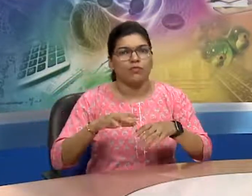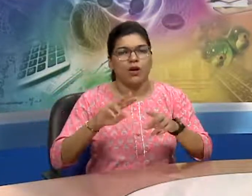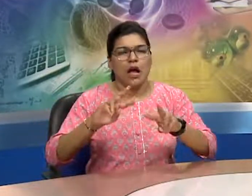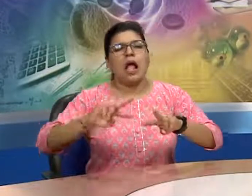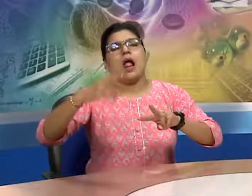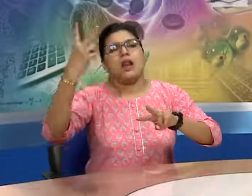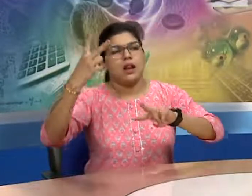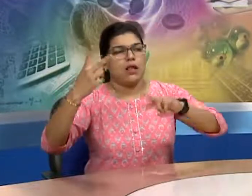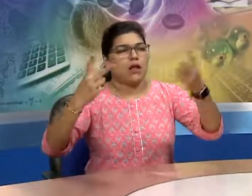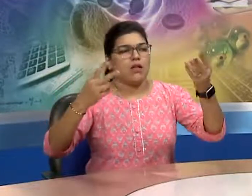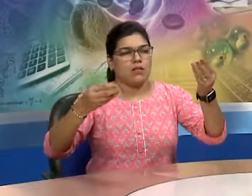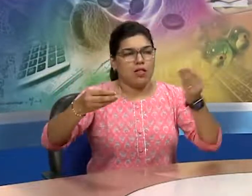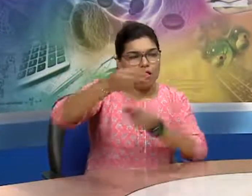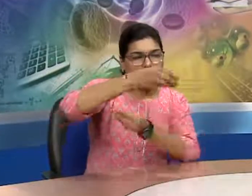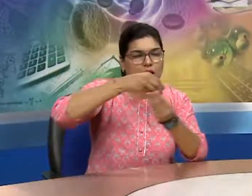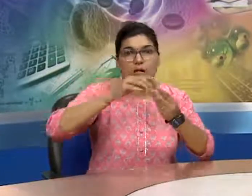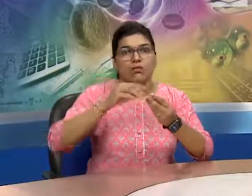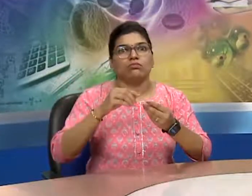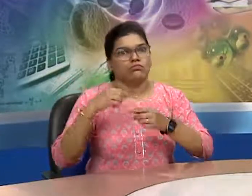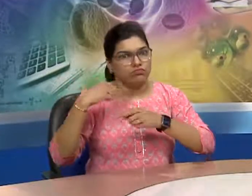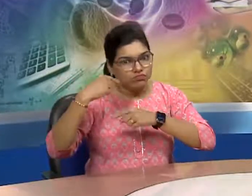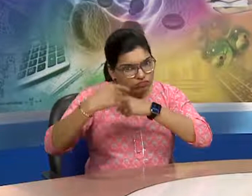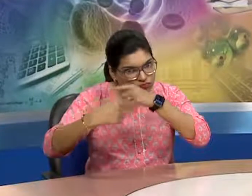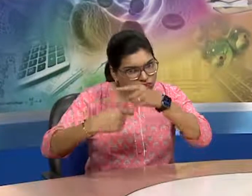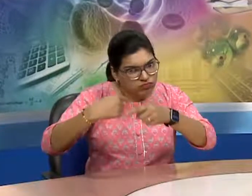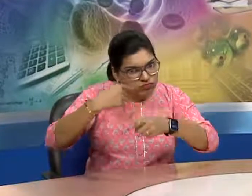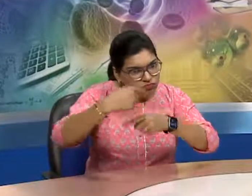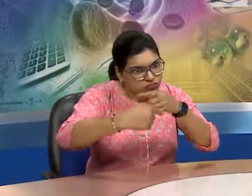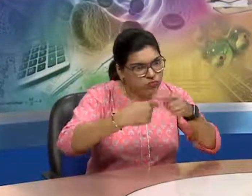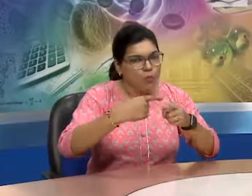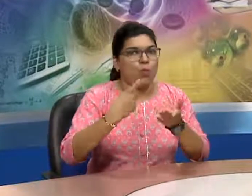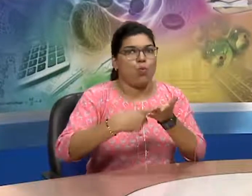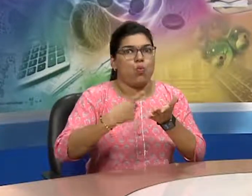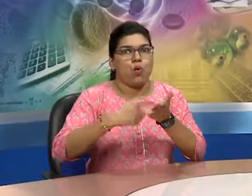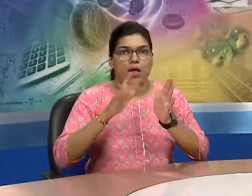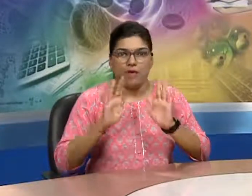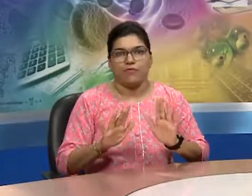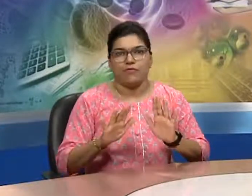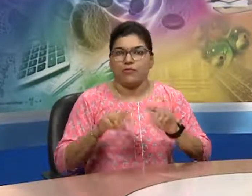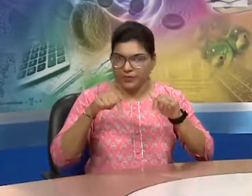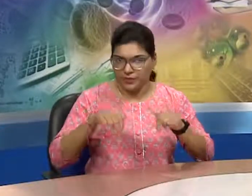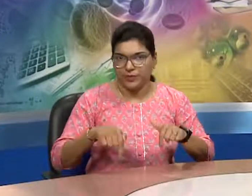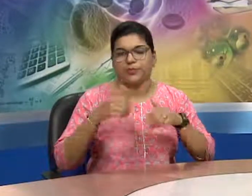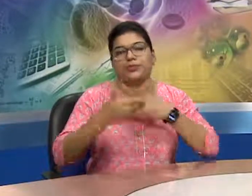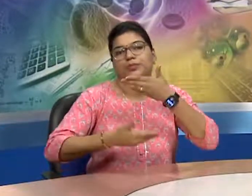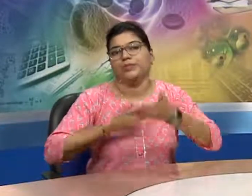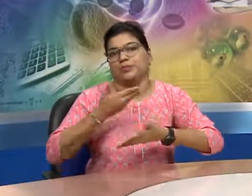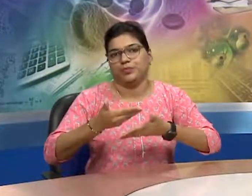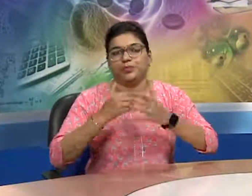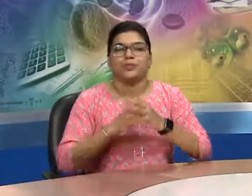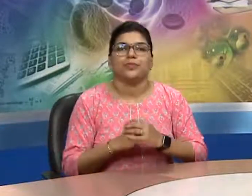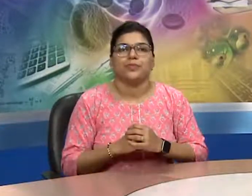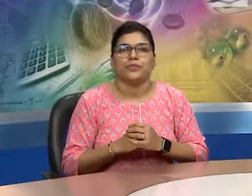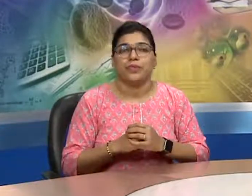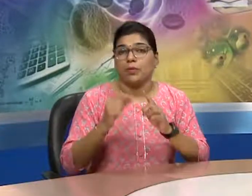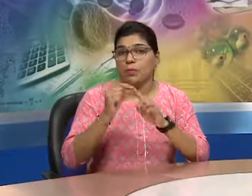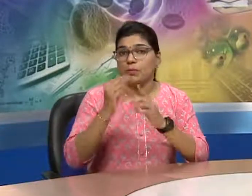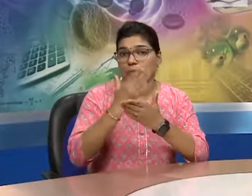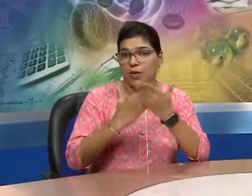different things are linked together in a different way. So today we will